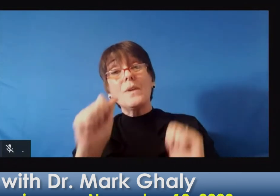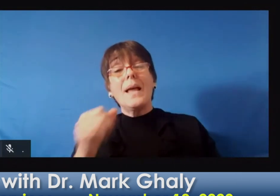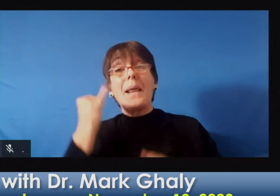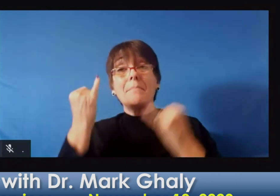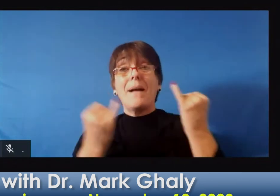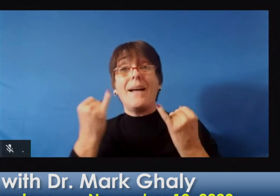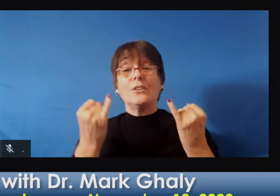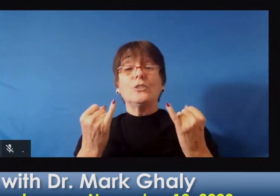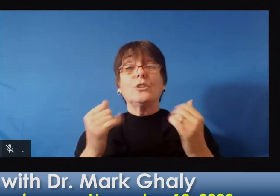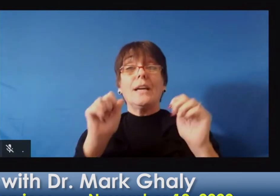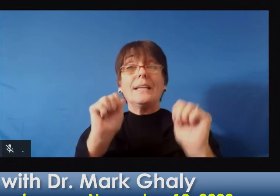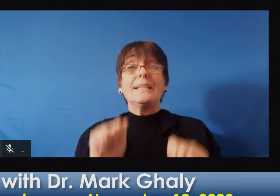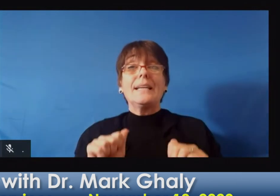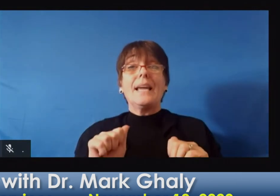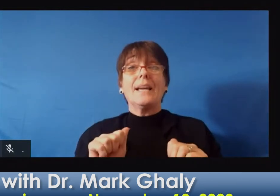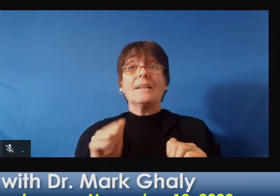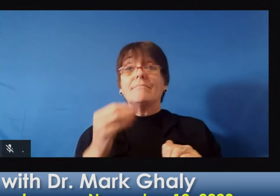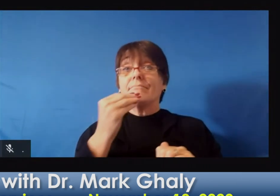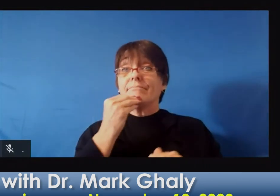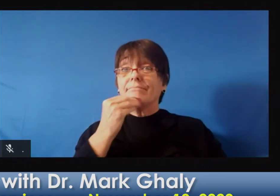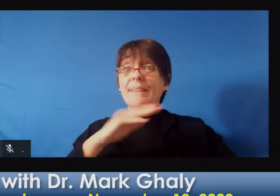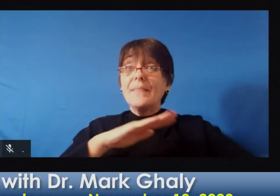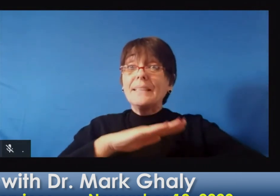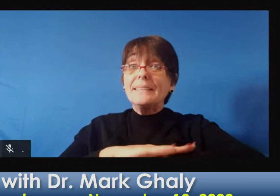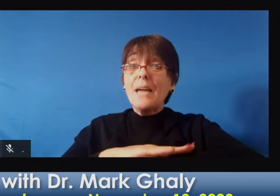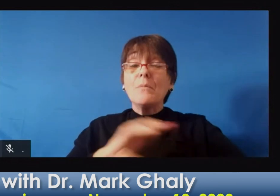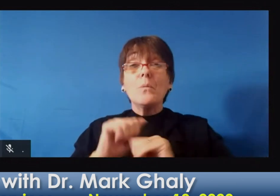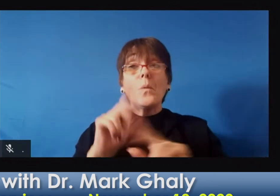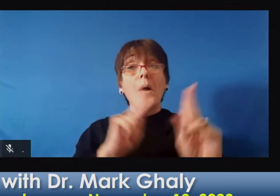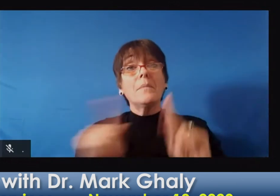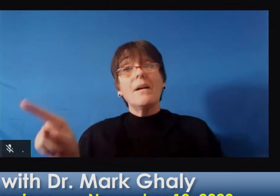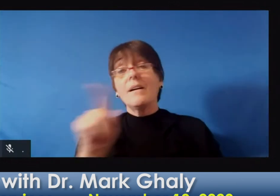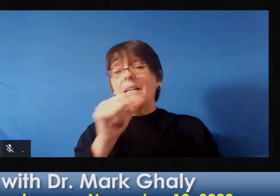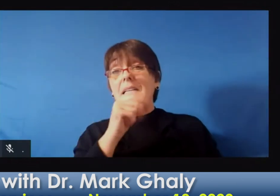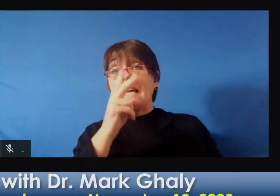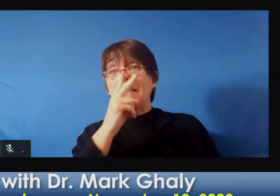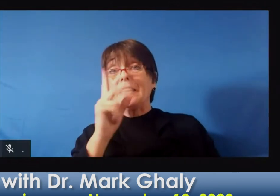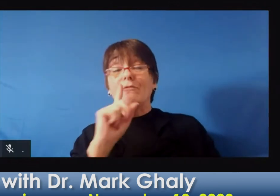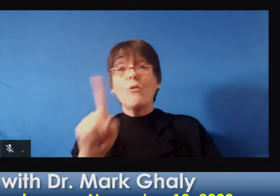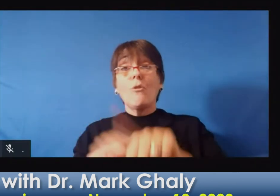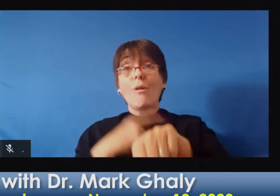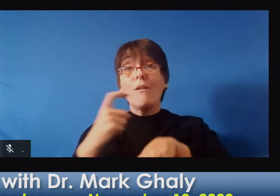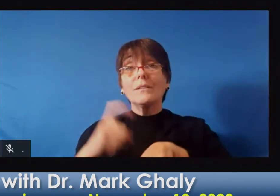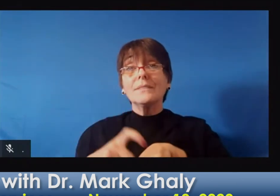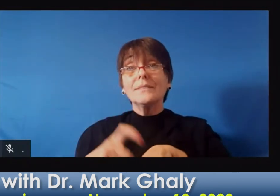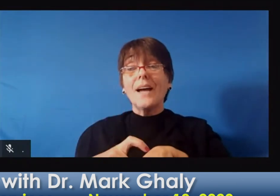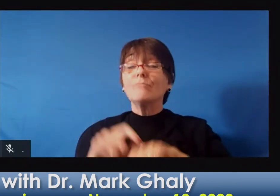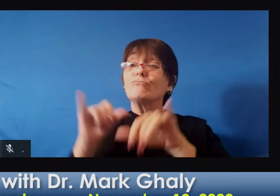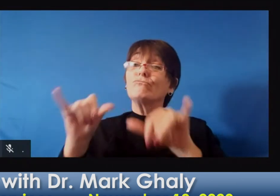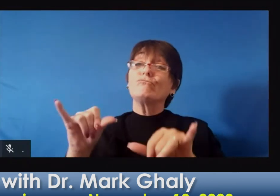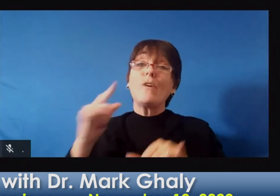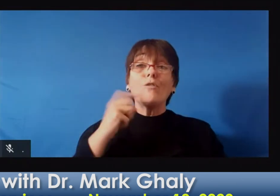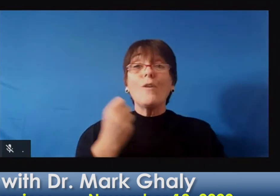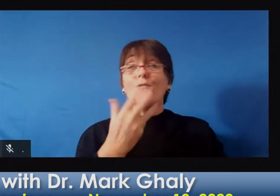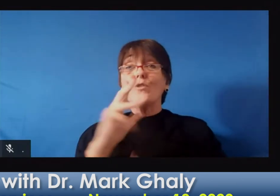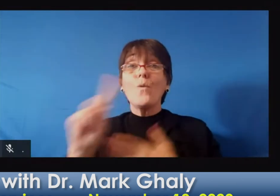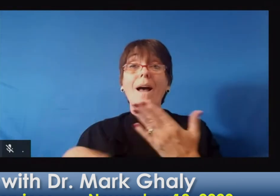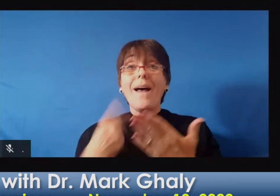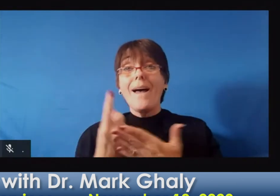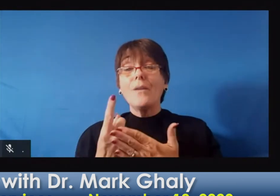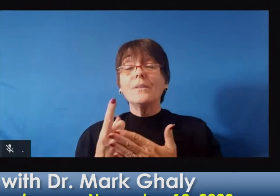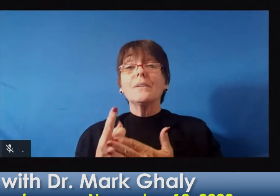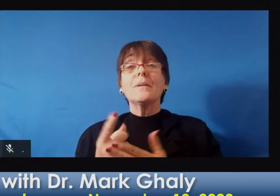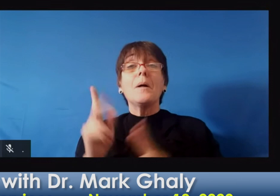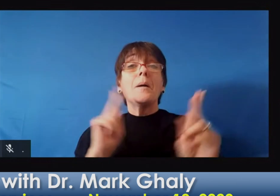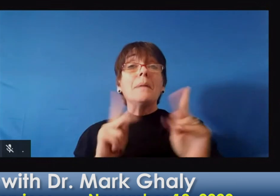could be a meal at a dinner table with people you haven't seen in many months over many hours, where people maybe